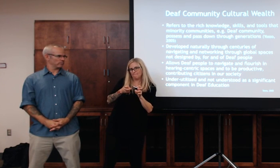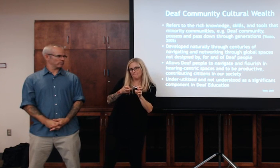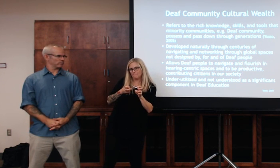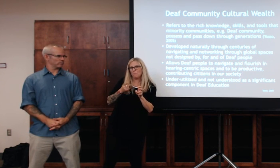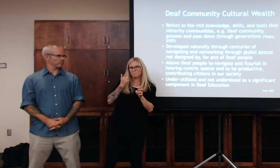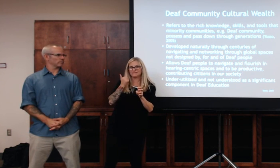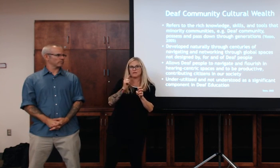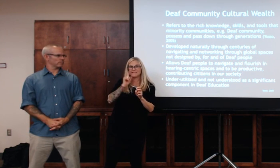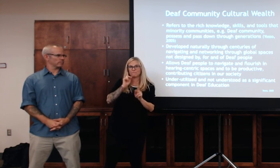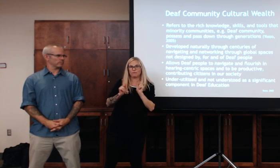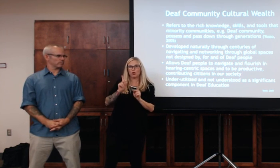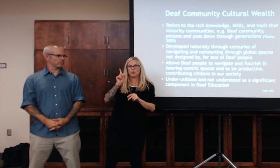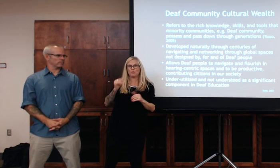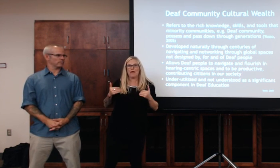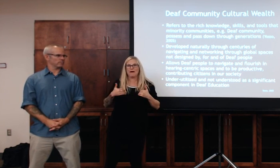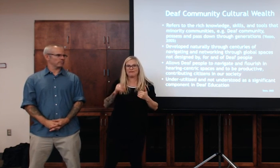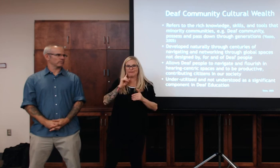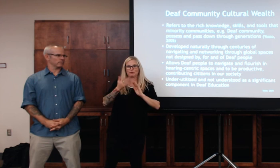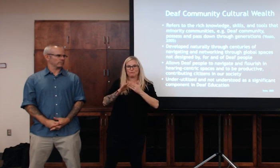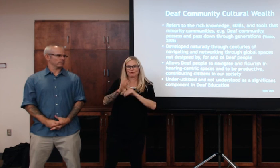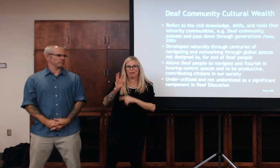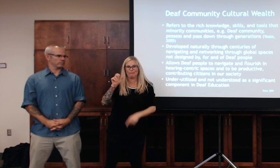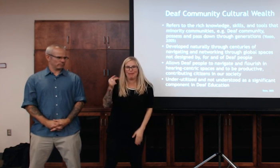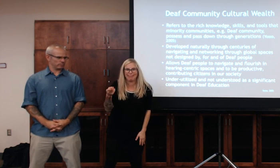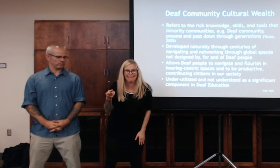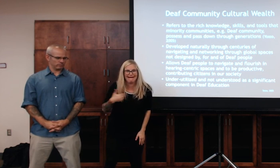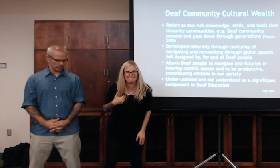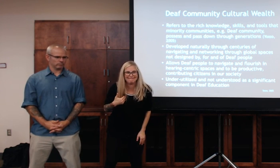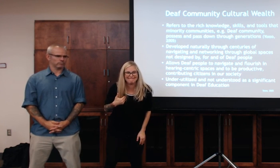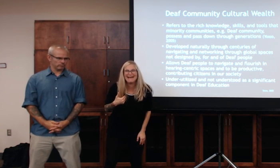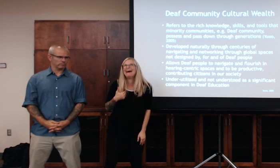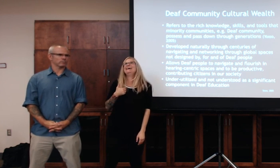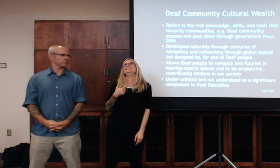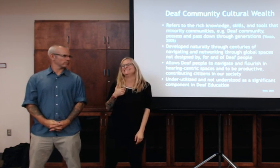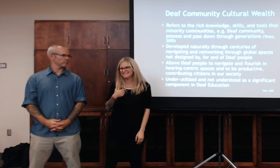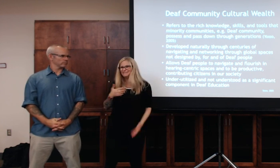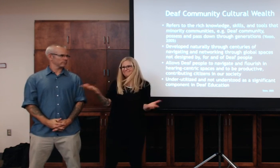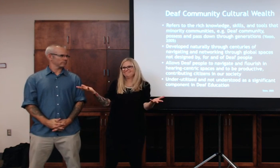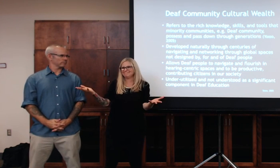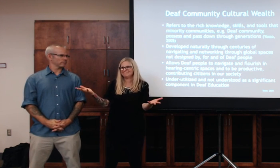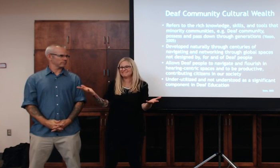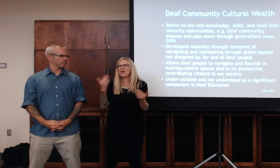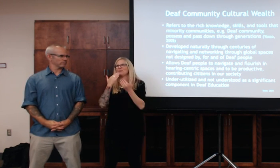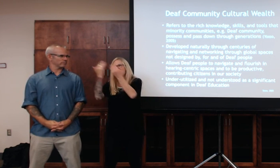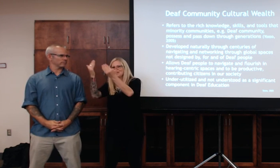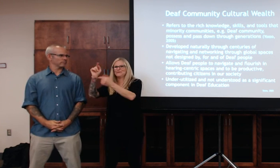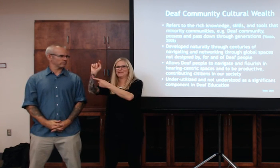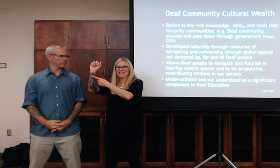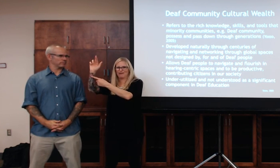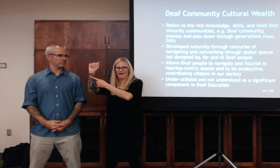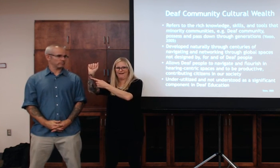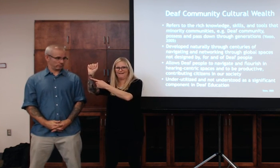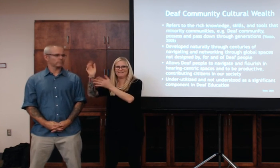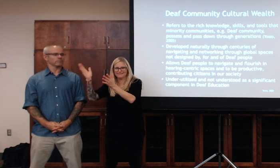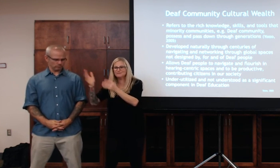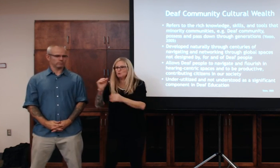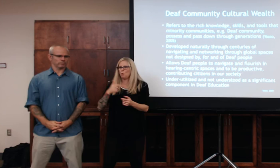We've adapted this because deaf people do have deaf community cultural wealth. Absolutely. So thank you, Tara, for that.